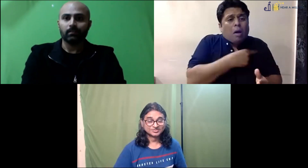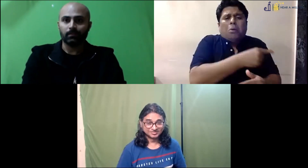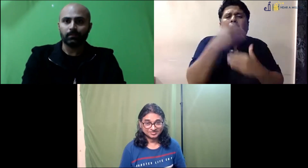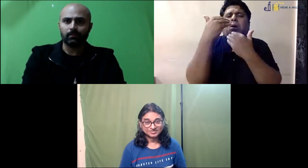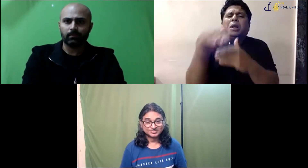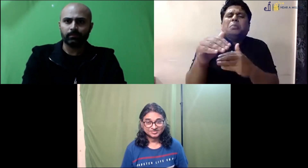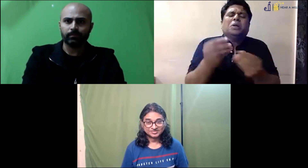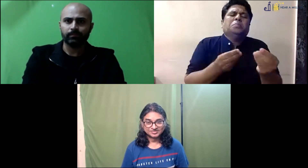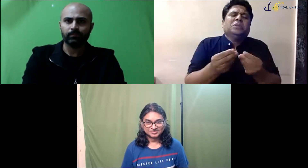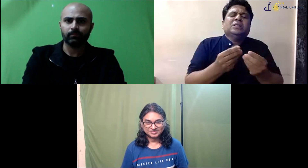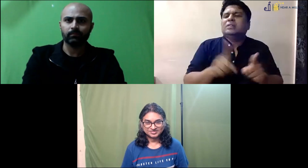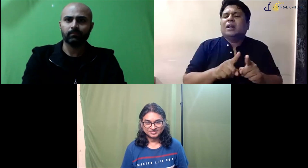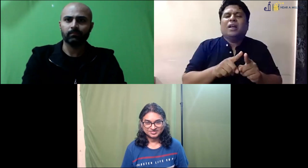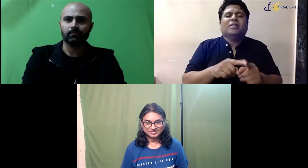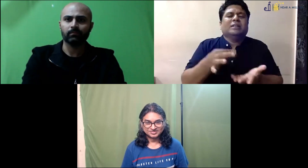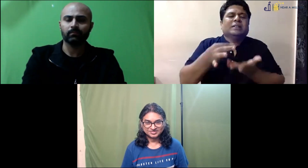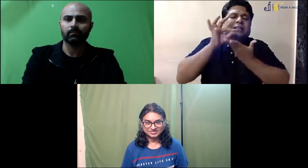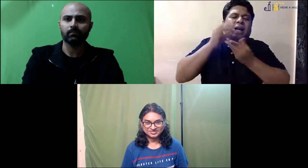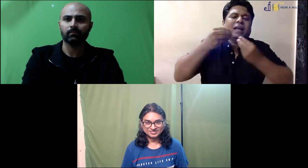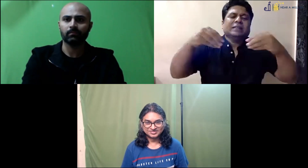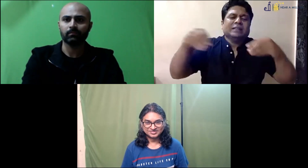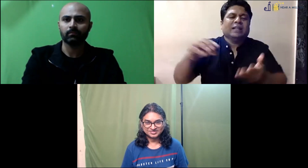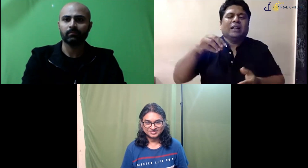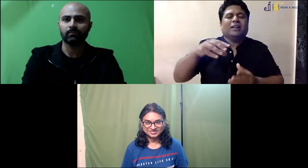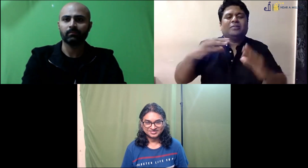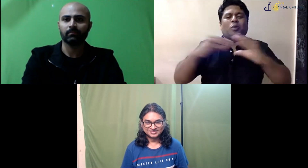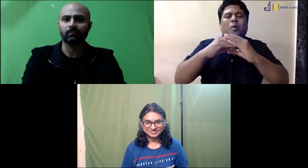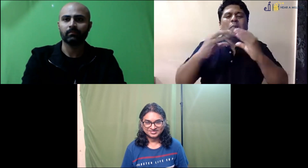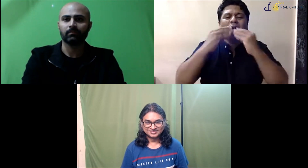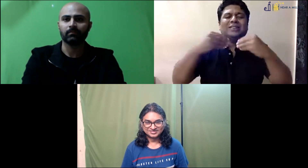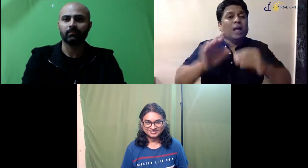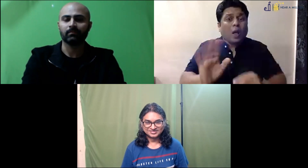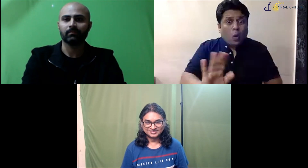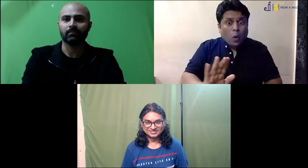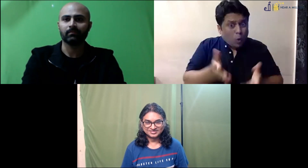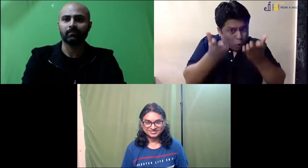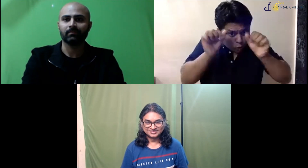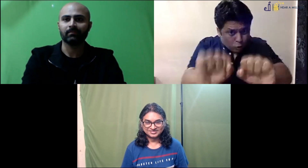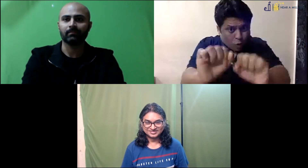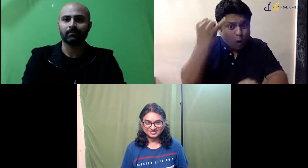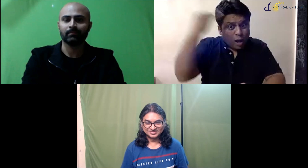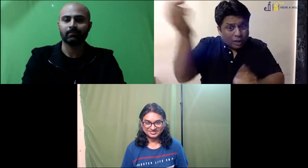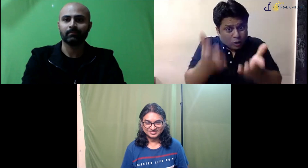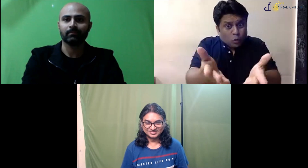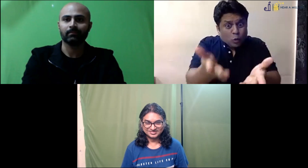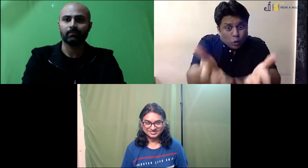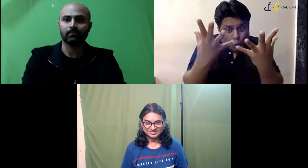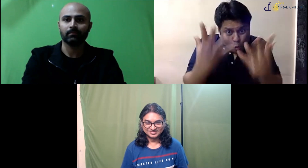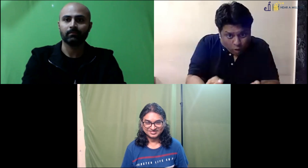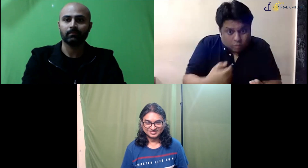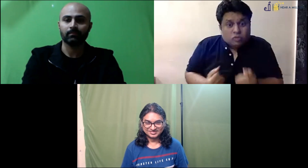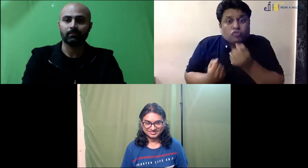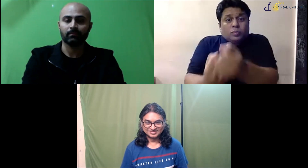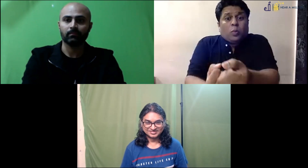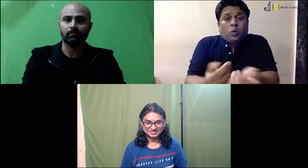interested, you are most welcome to attend the program. So if you would like to do the tea business, it's not related to this